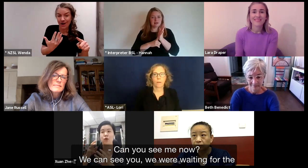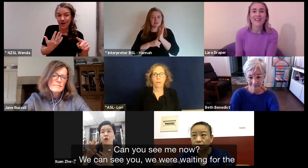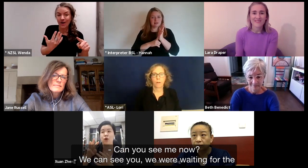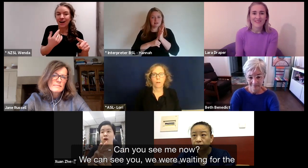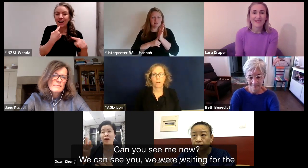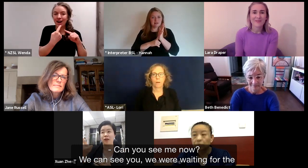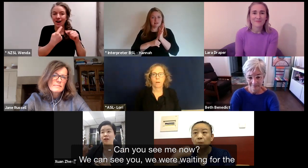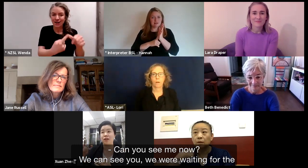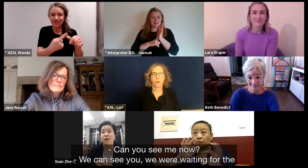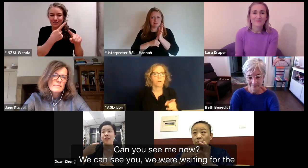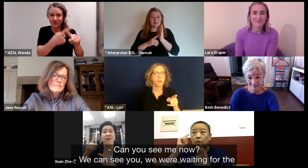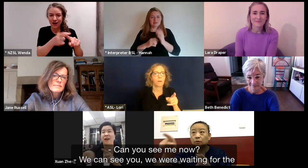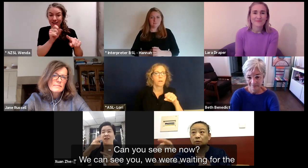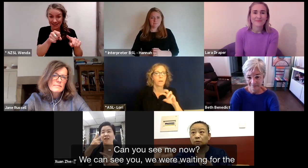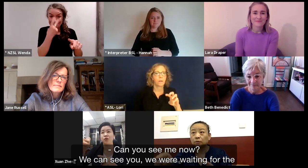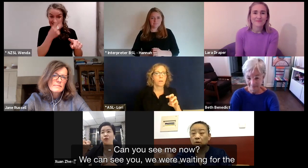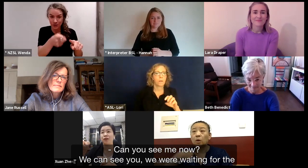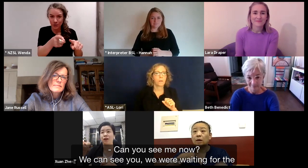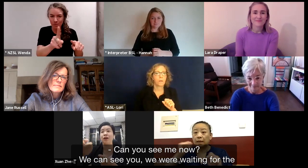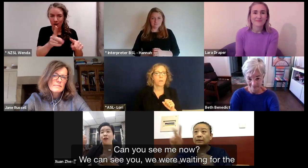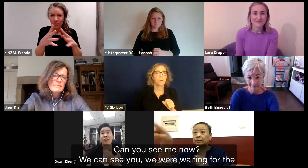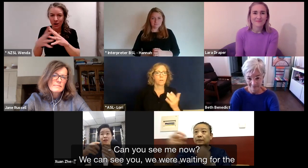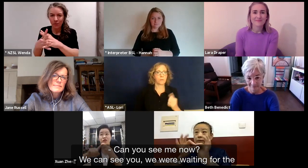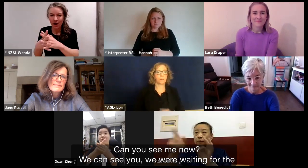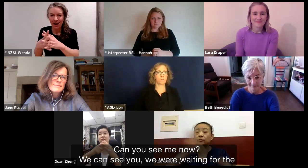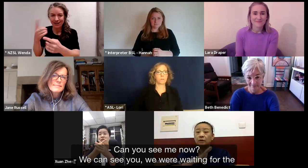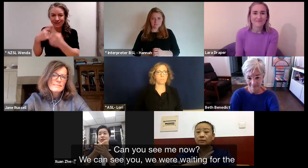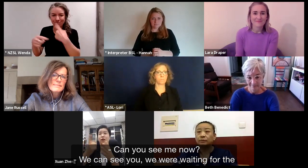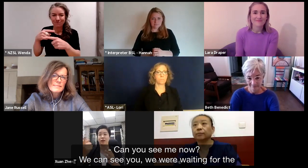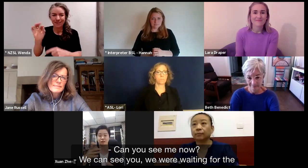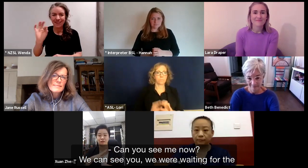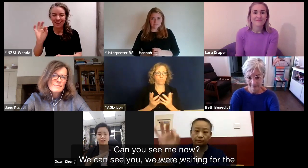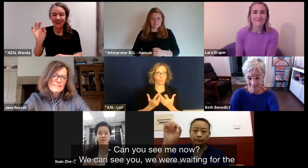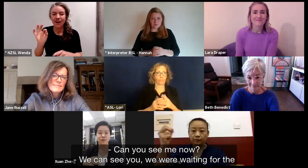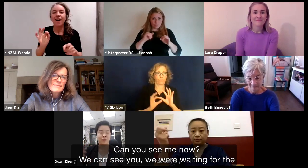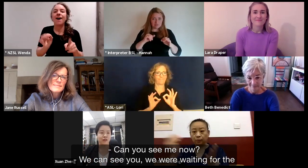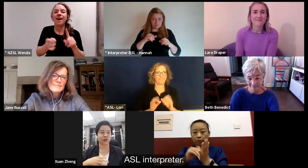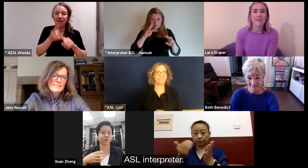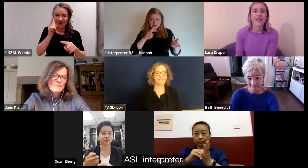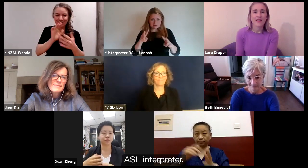We are waiting for Wang Wei. They can see you. Okay. Okay. Okay.